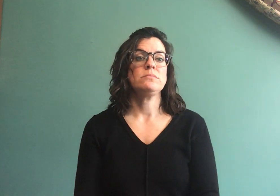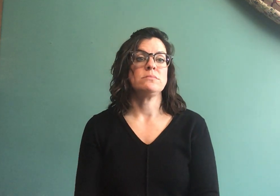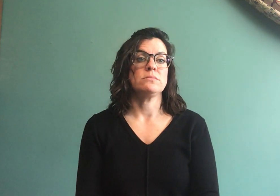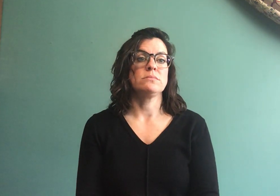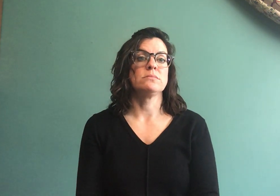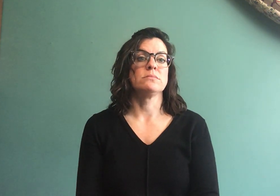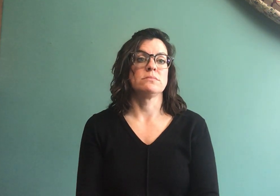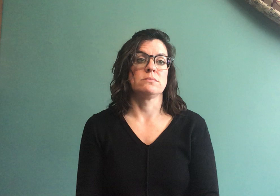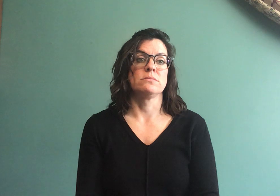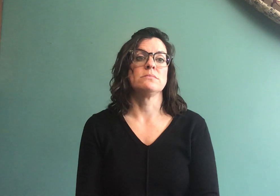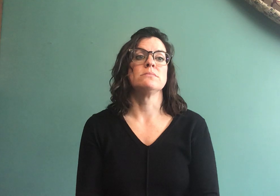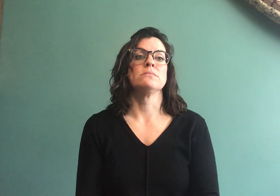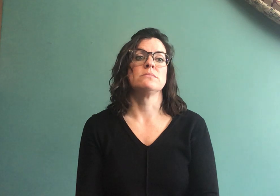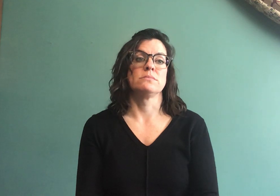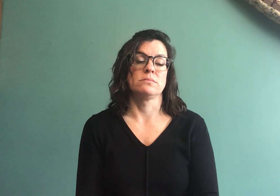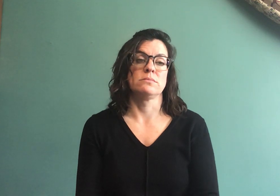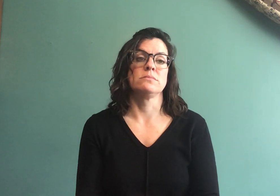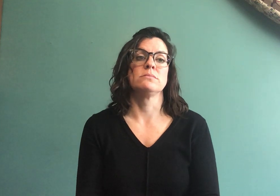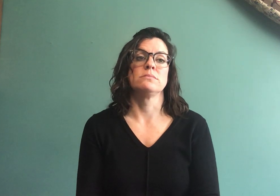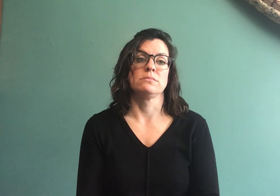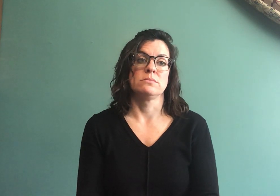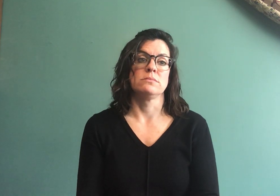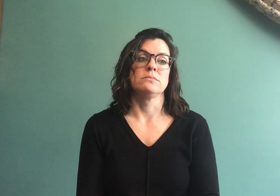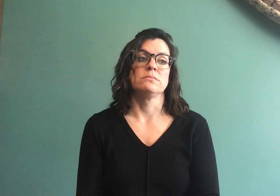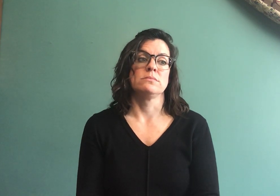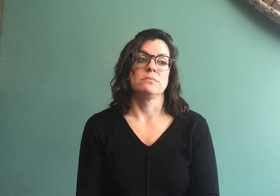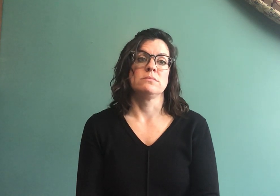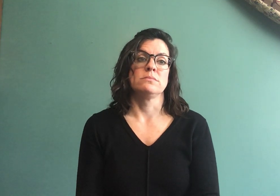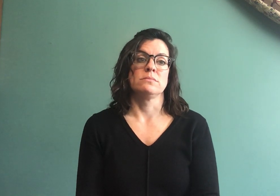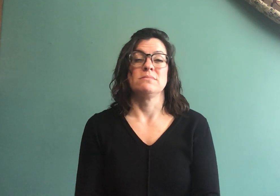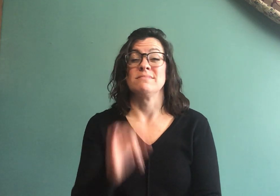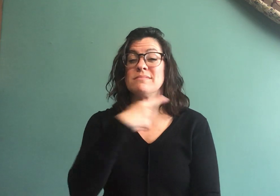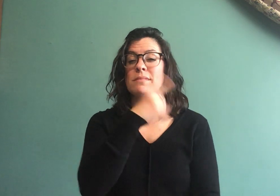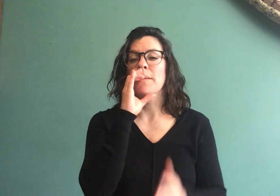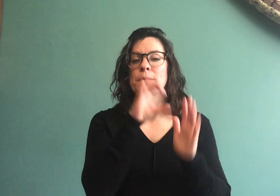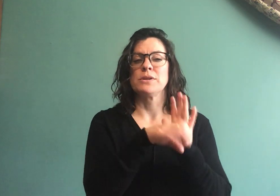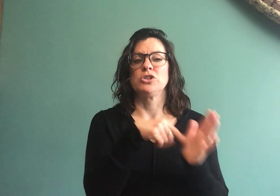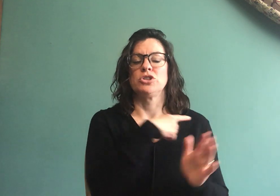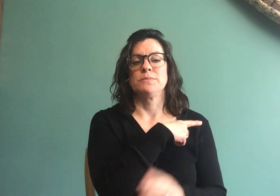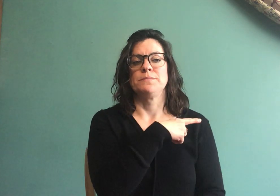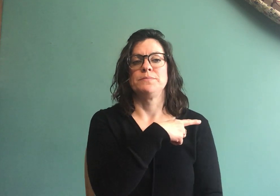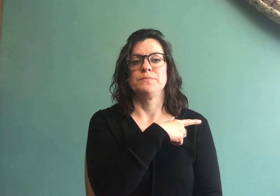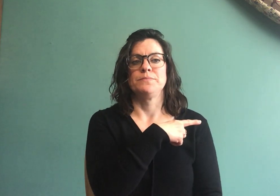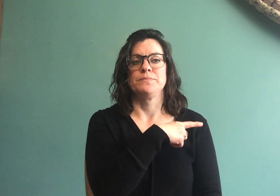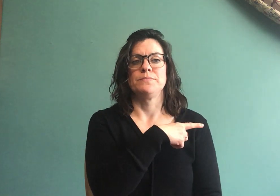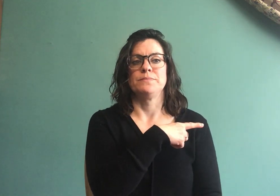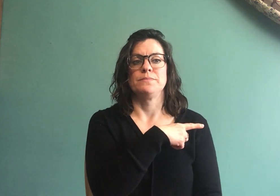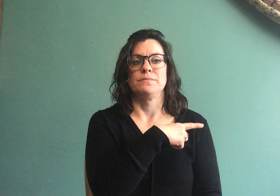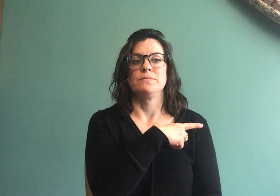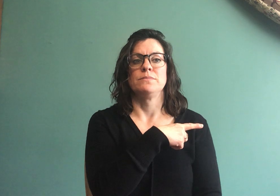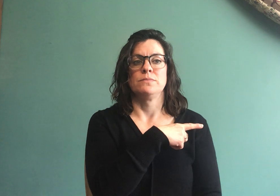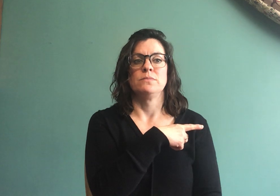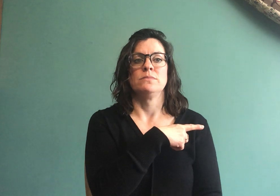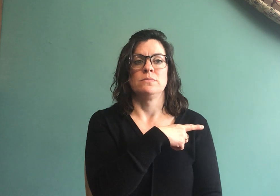else's house. That's okay. It's a run house. But look at this. Look at this. What is that?